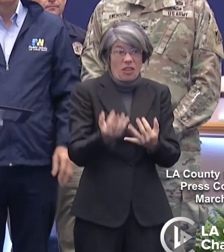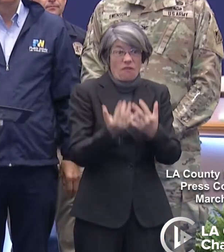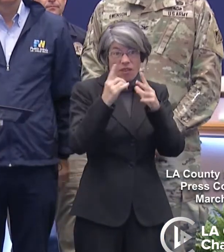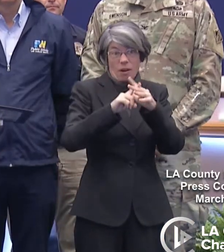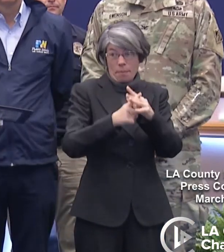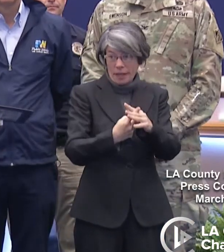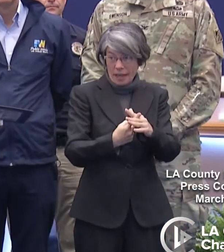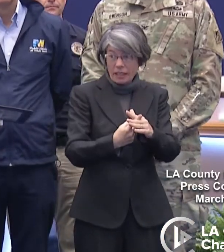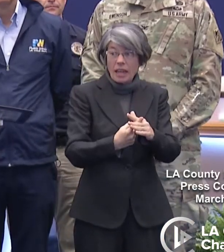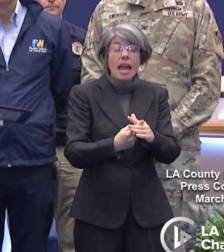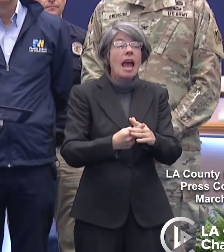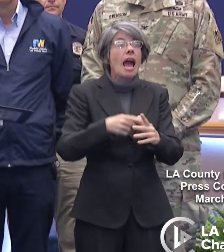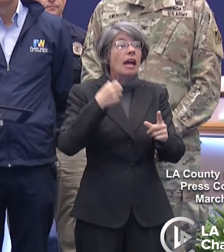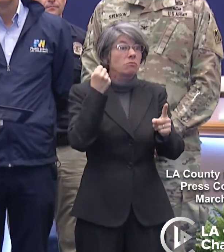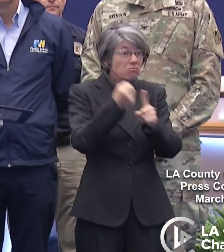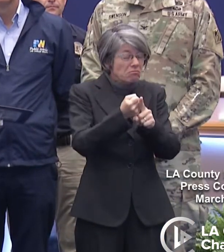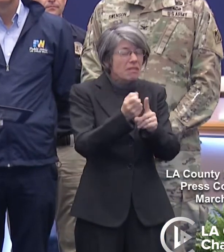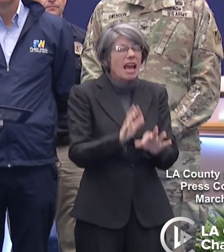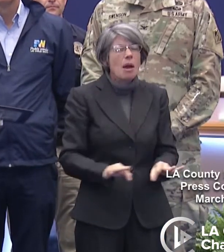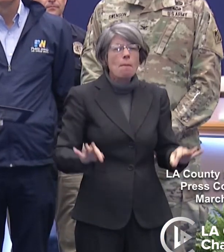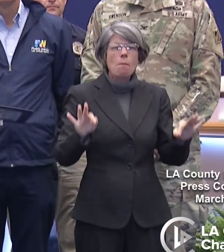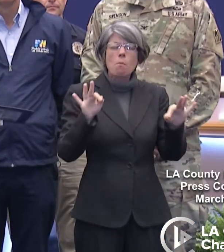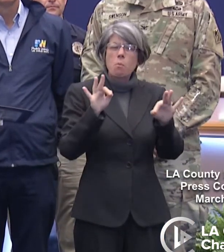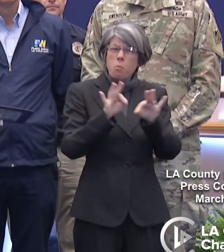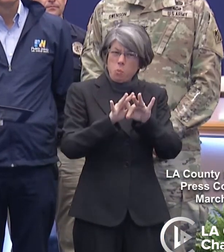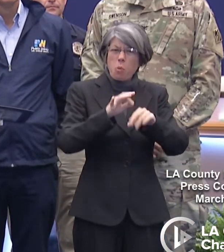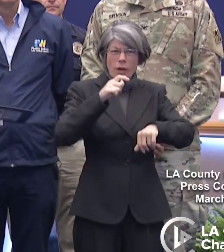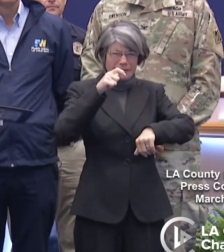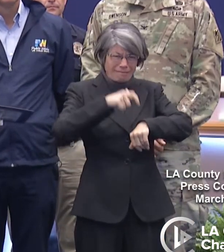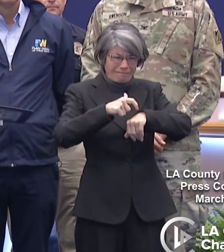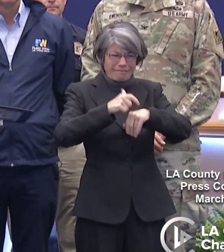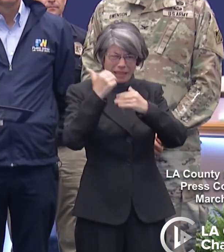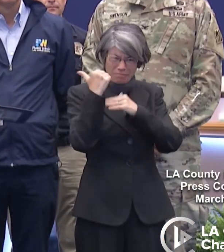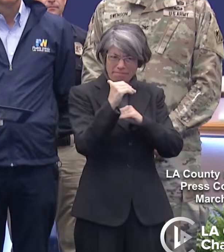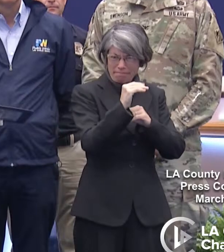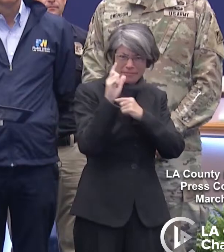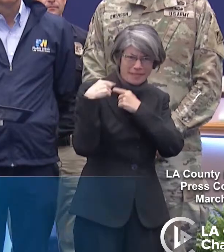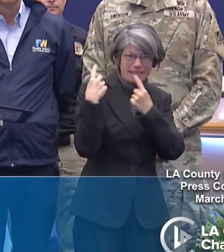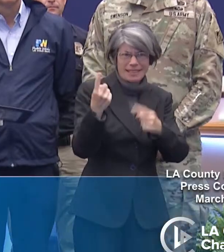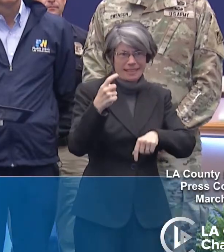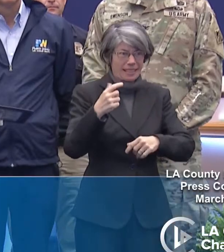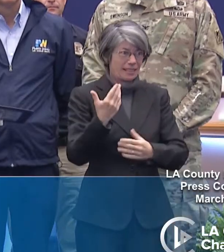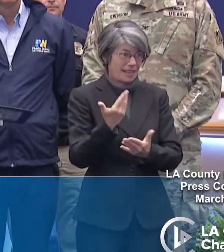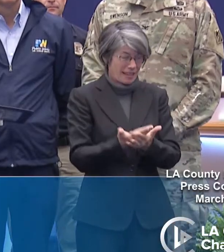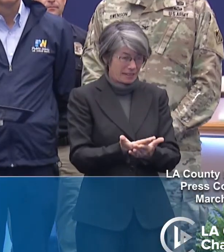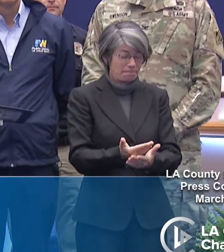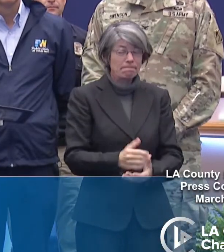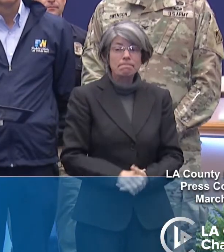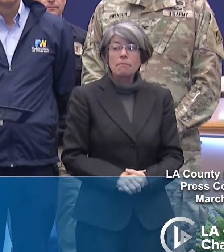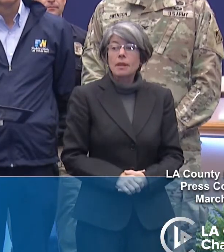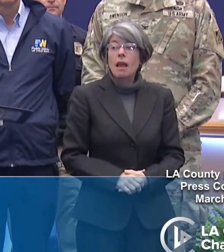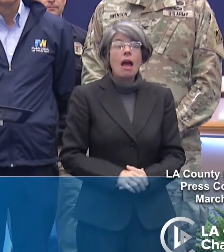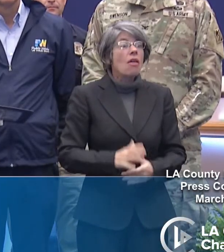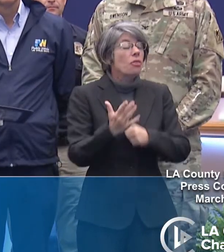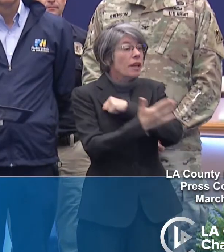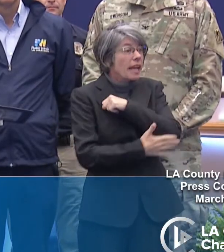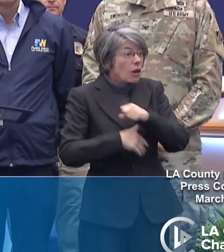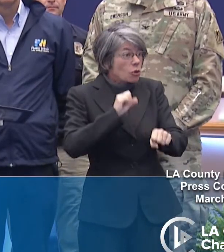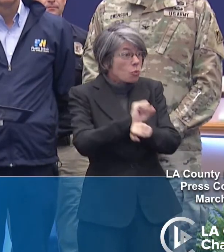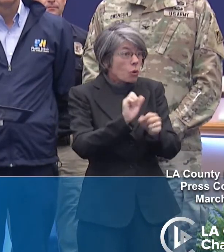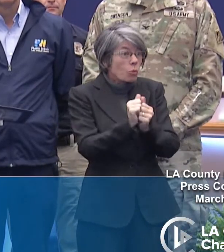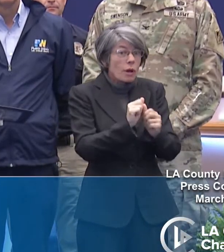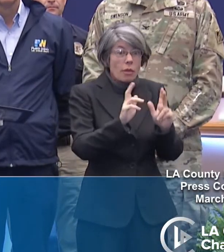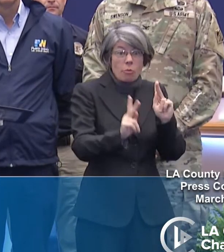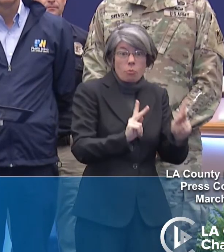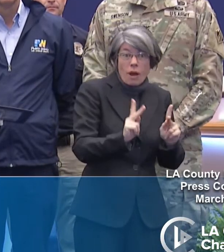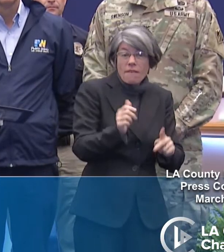erupted, and we've reached some important milestones in our recovery efforts since then. The county has worked with our public and